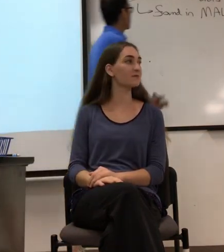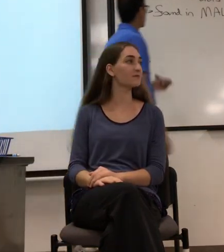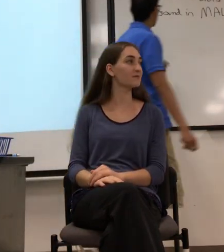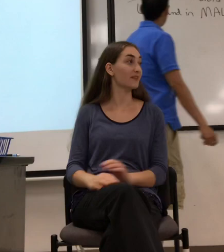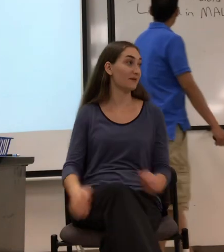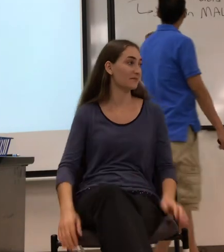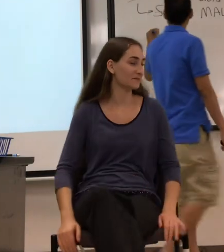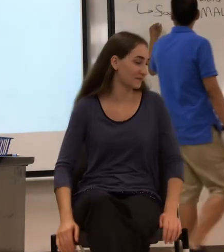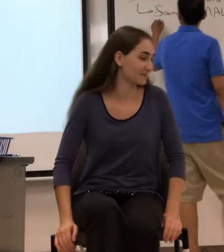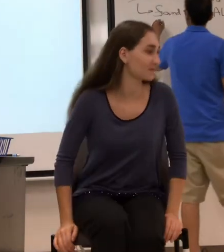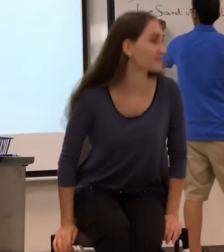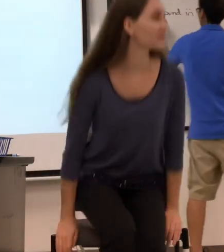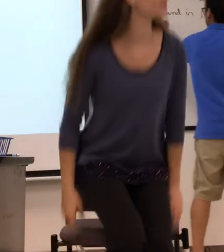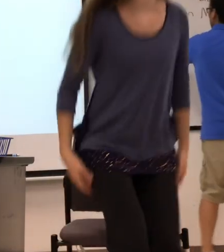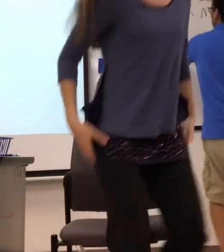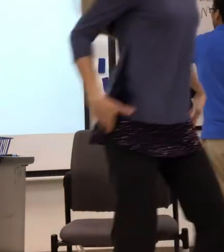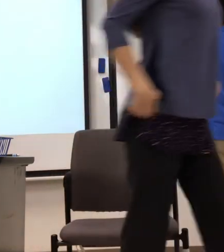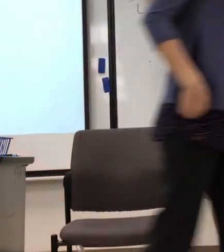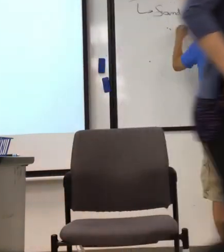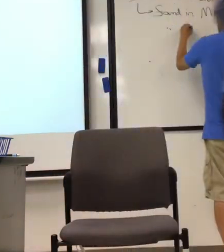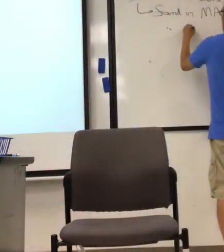malt,